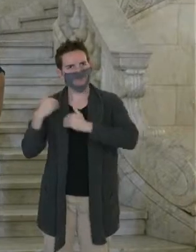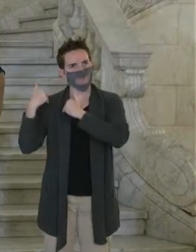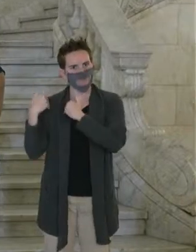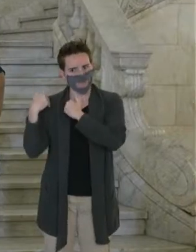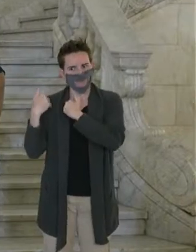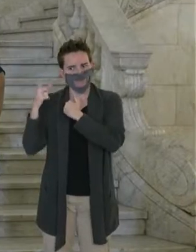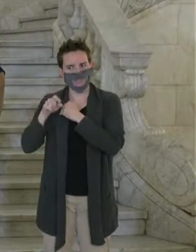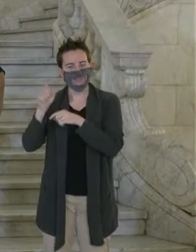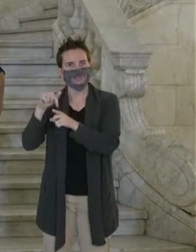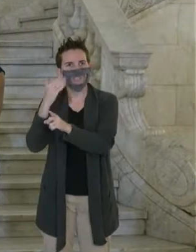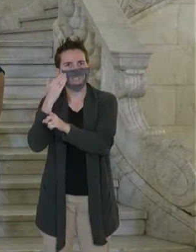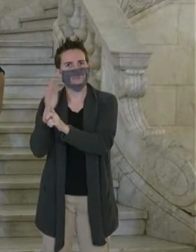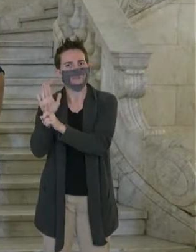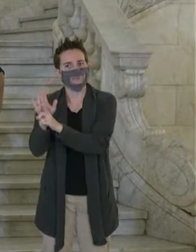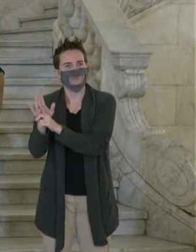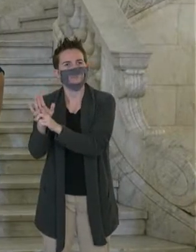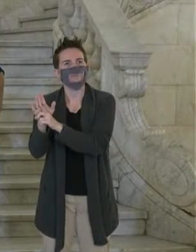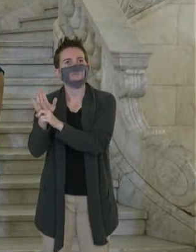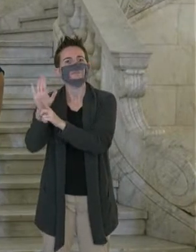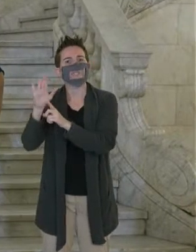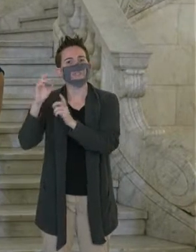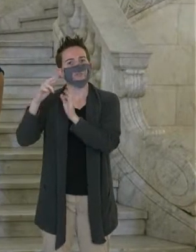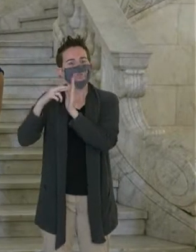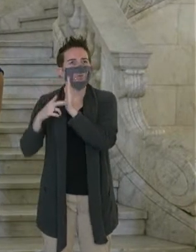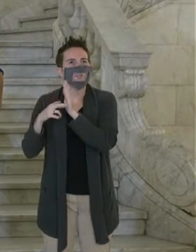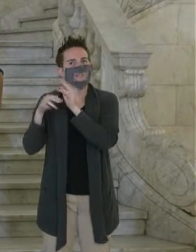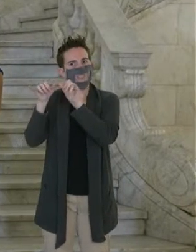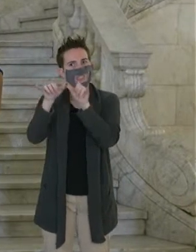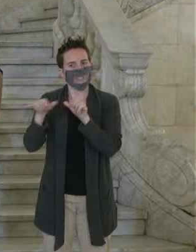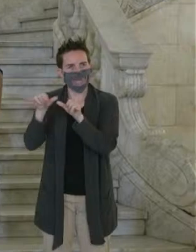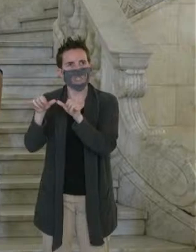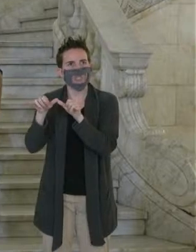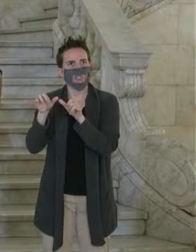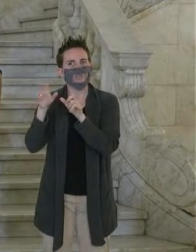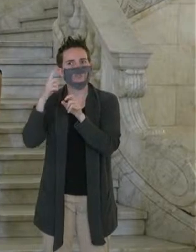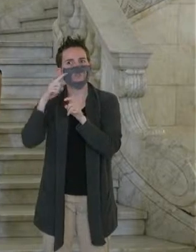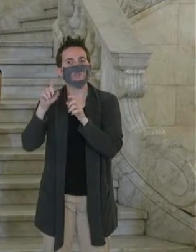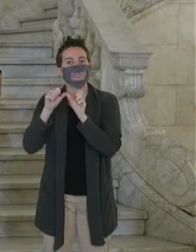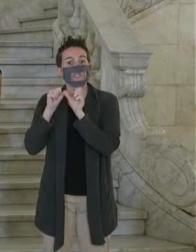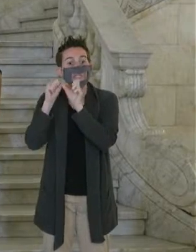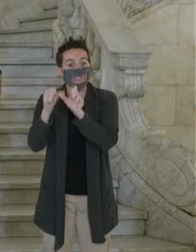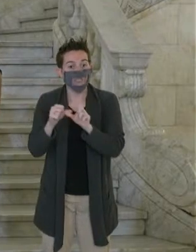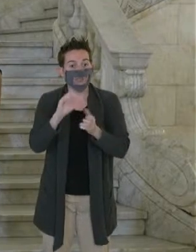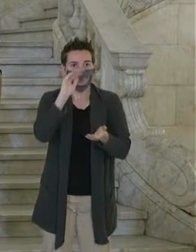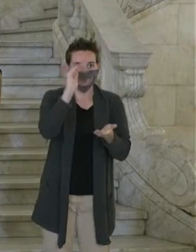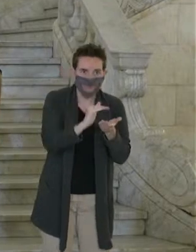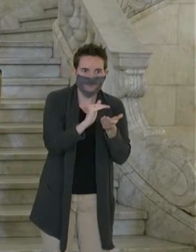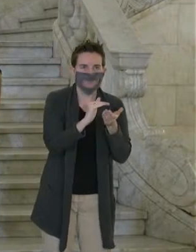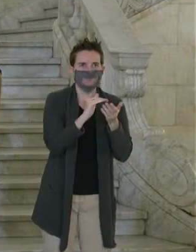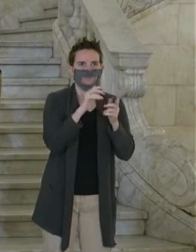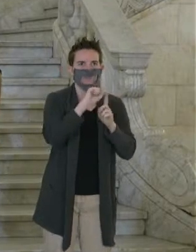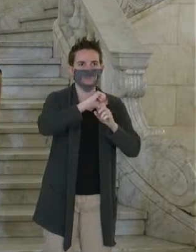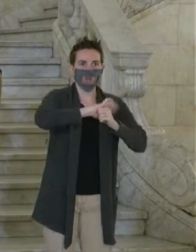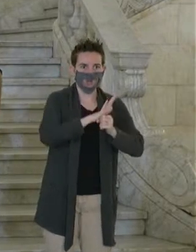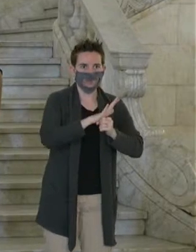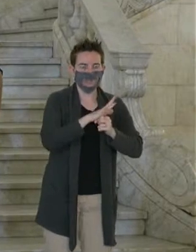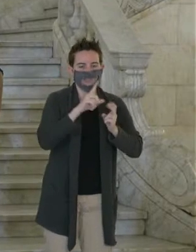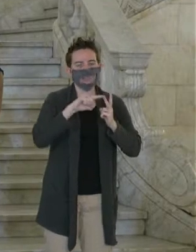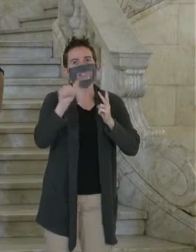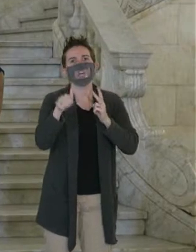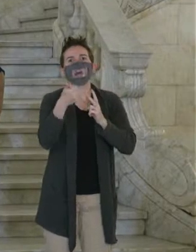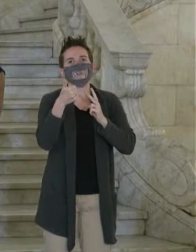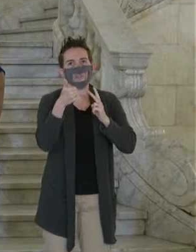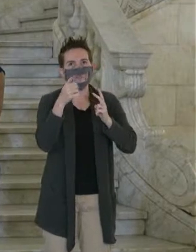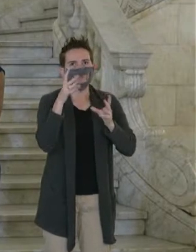they are aware of the guidance and the standards that are needed to continue to slow the spread of COVID-19 and other